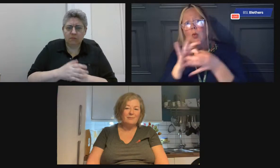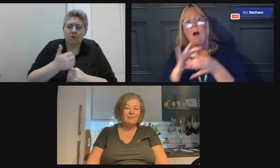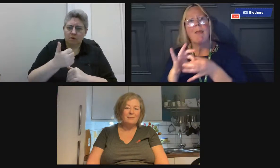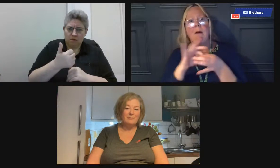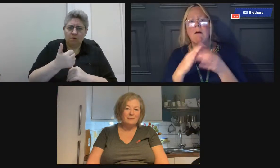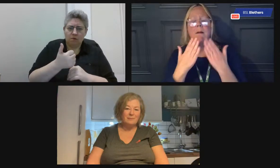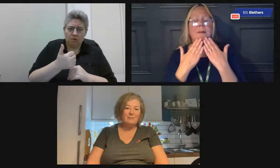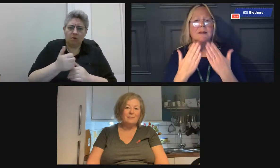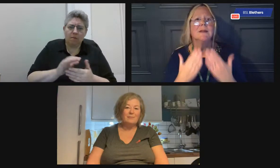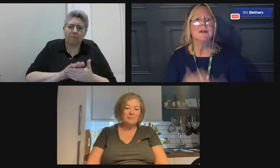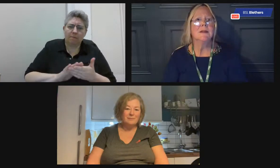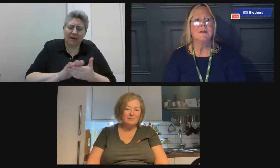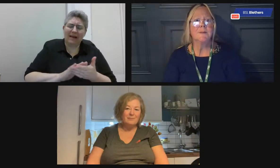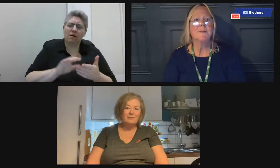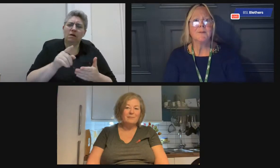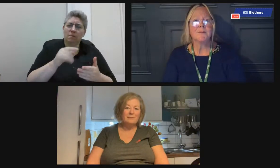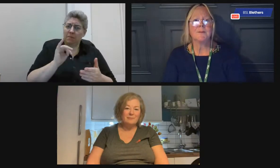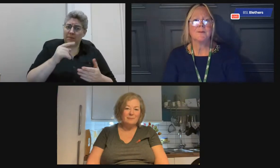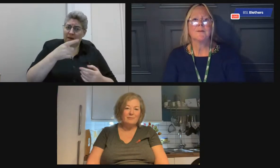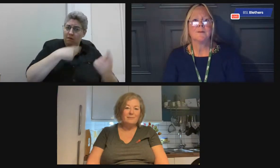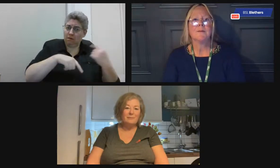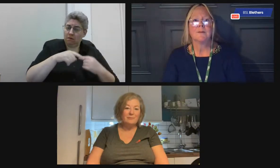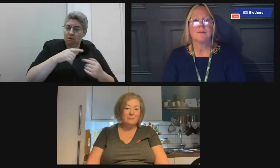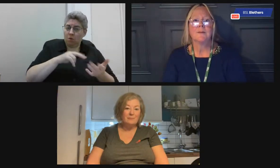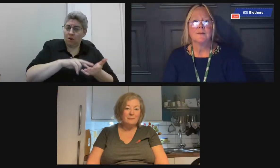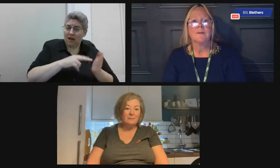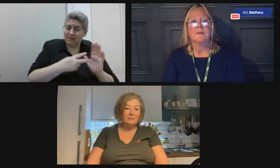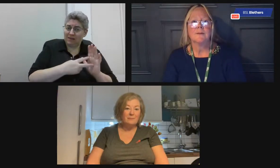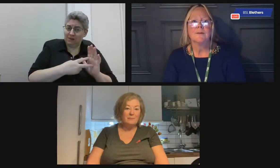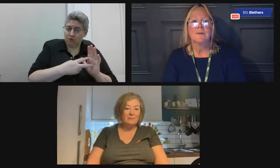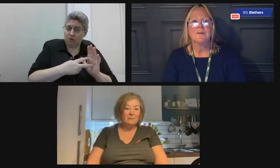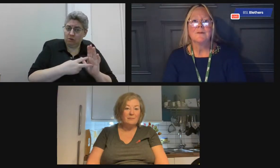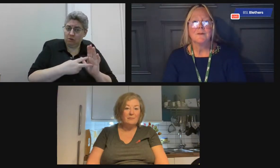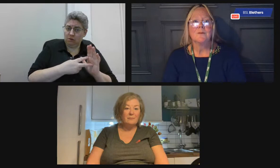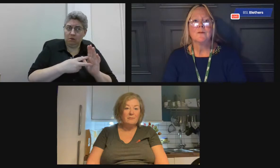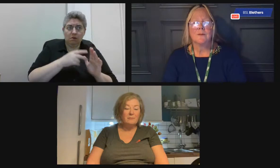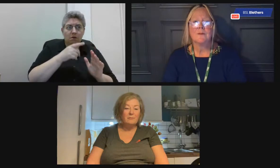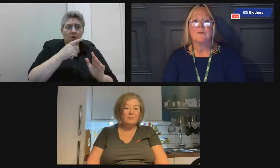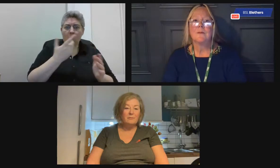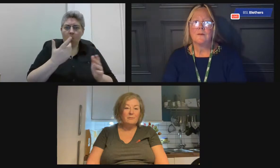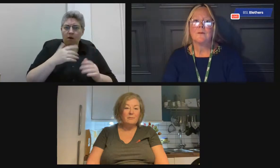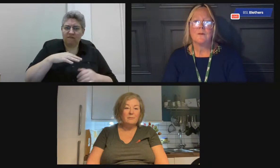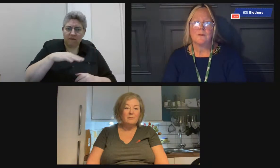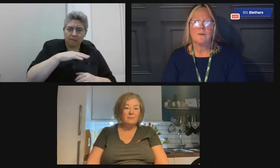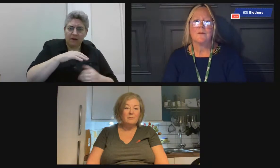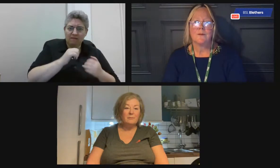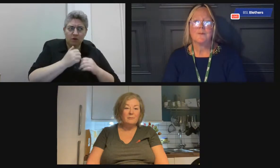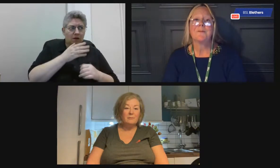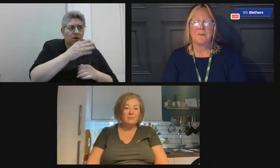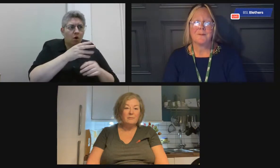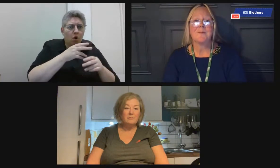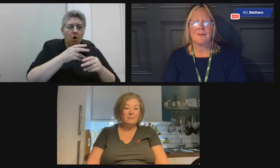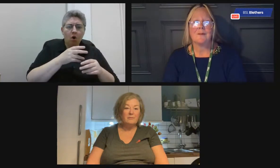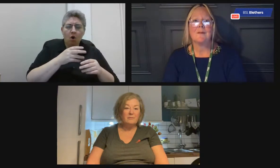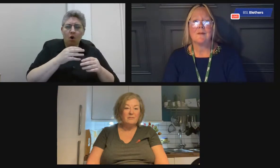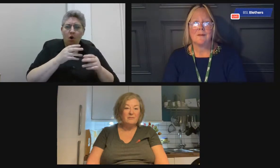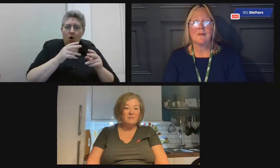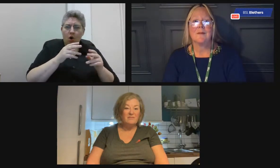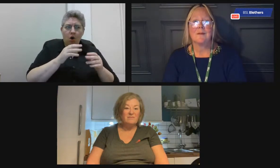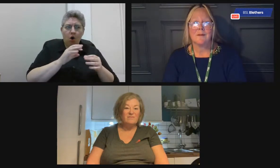there that we need to address. And we're really open to working together with others and partnerships. So